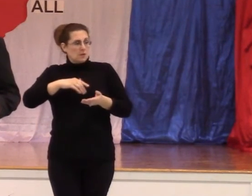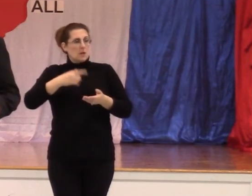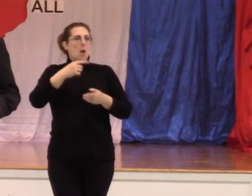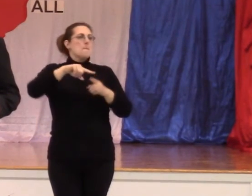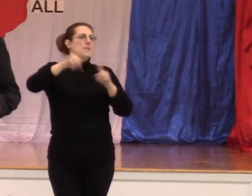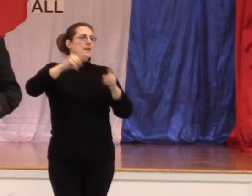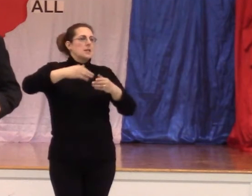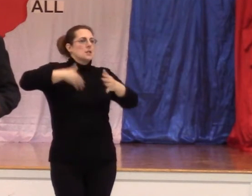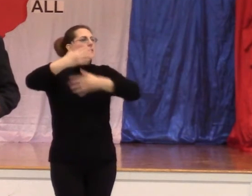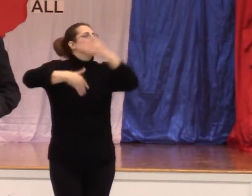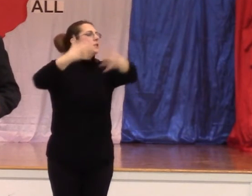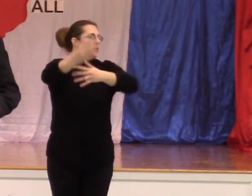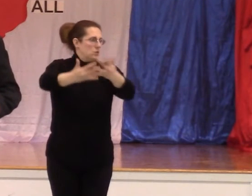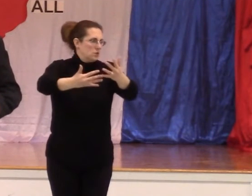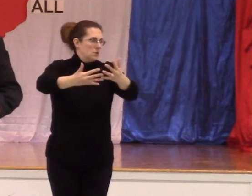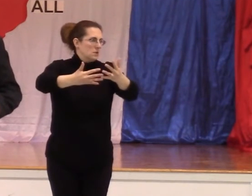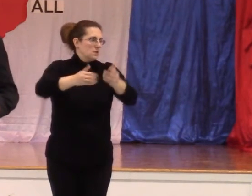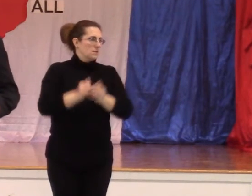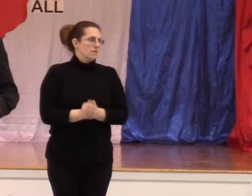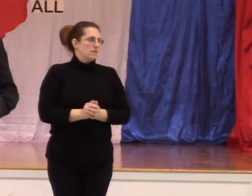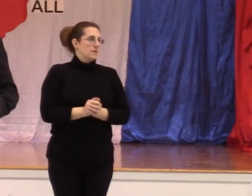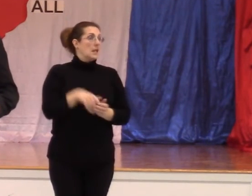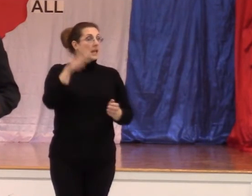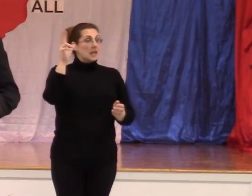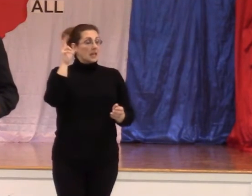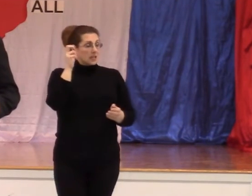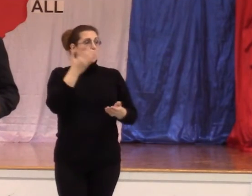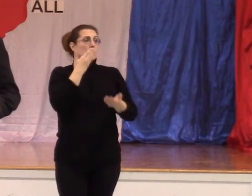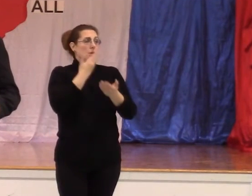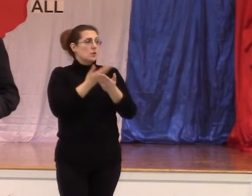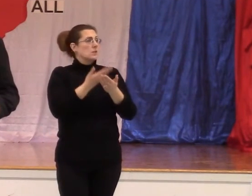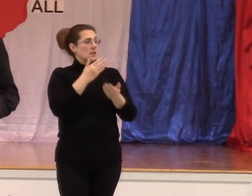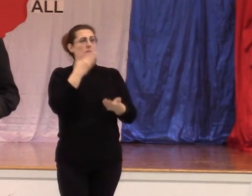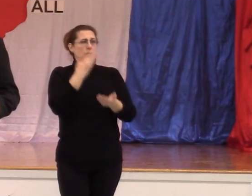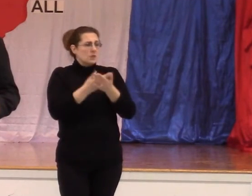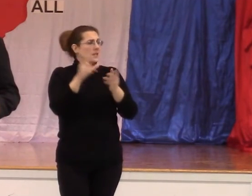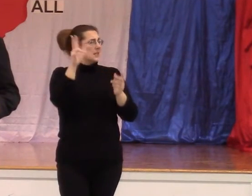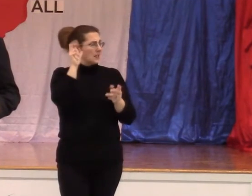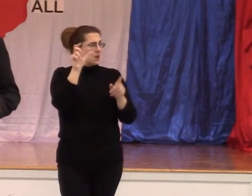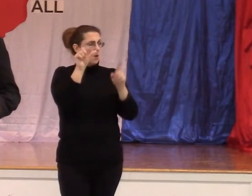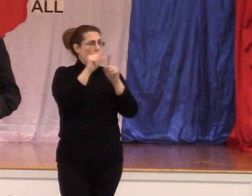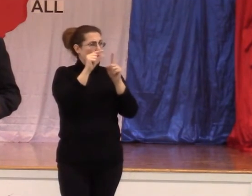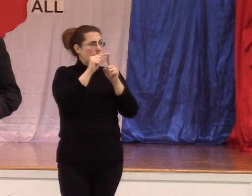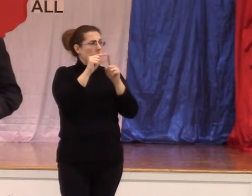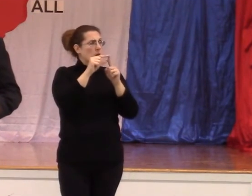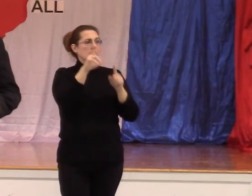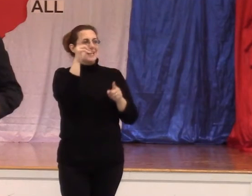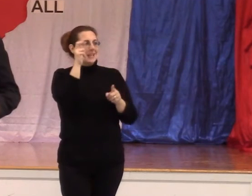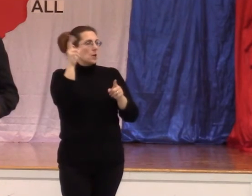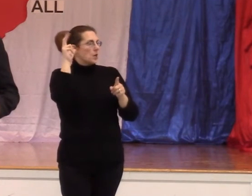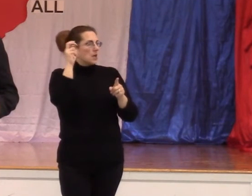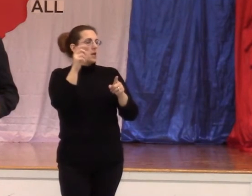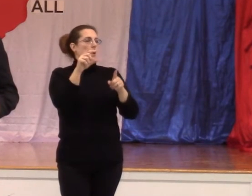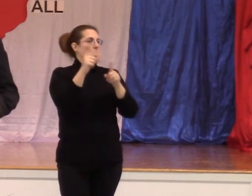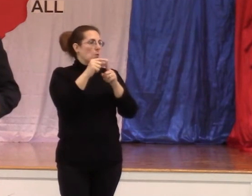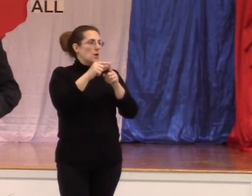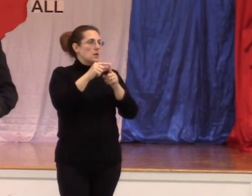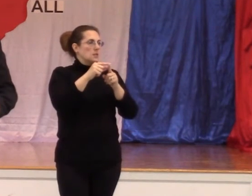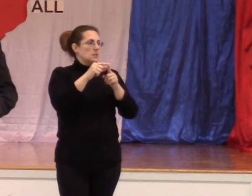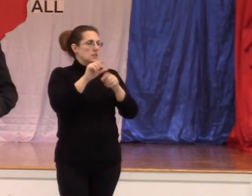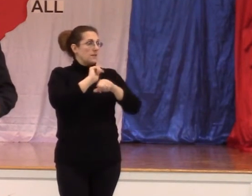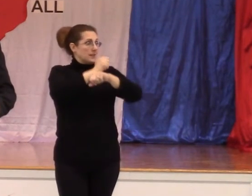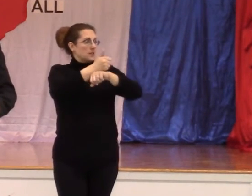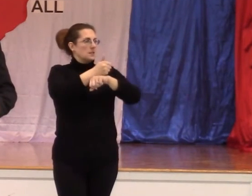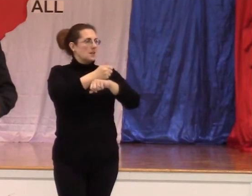Right? Hearing the words of institution, that's a good thing. That's a great thing. Getting rid of vestments, getting